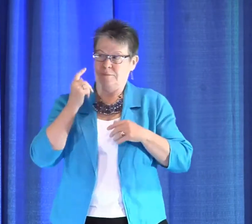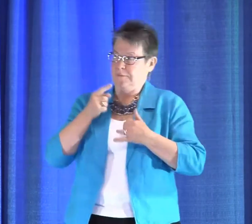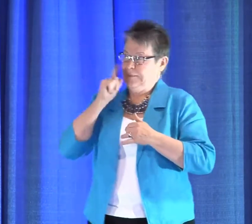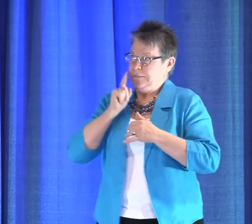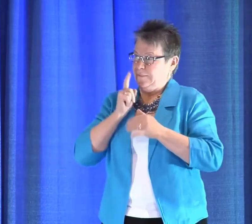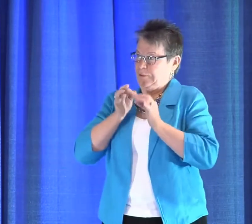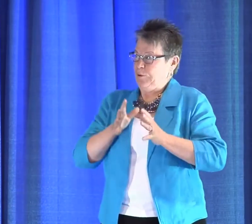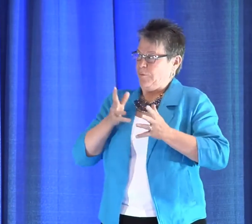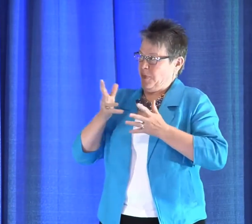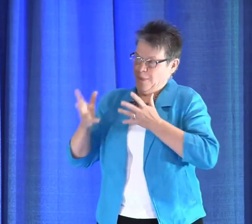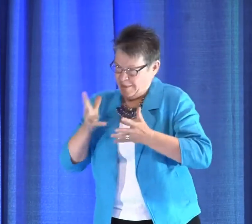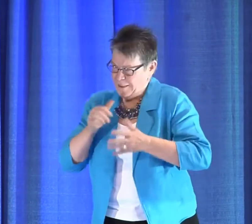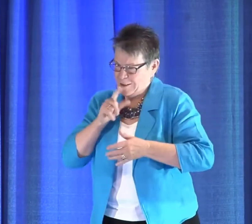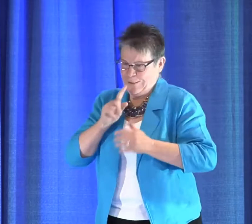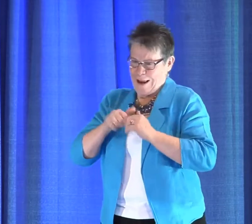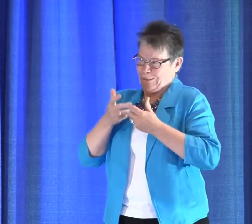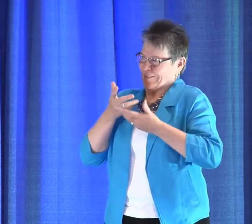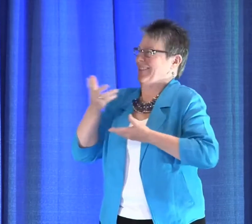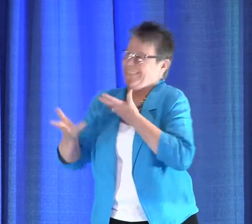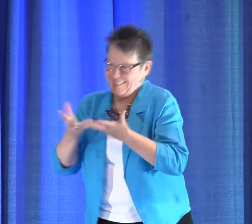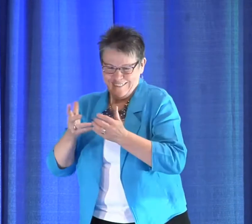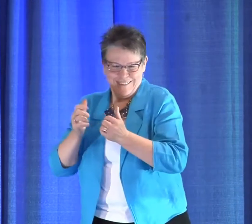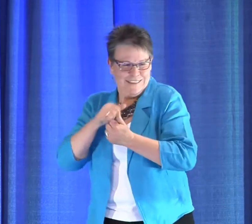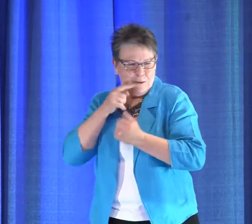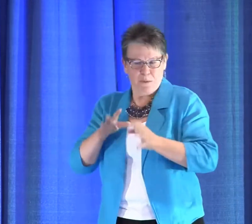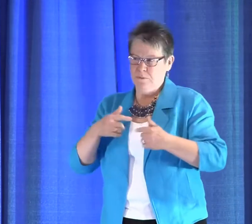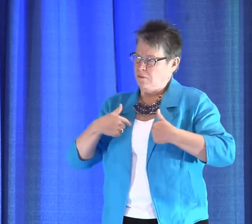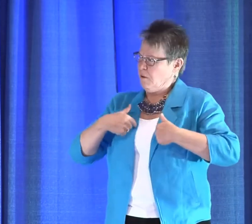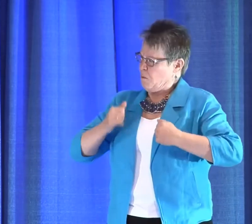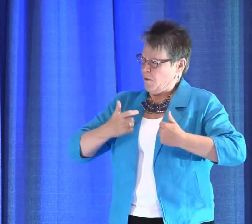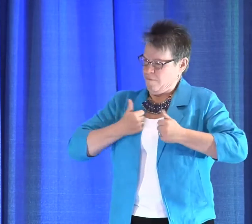it's just a shift in flux in the situation that they're not ready for.